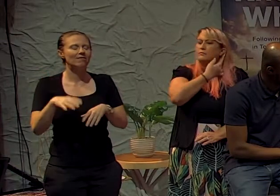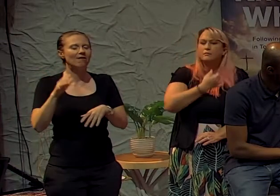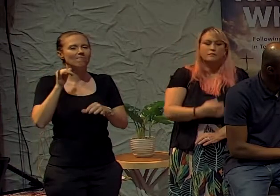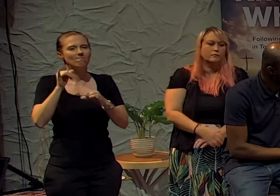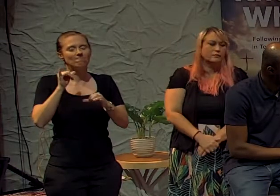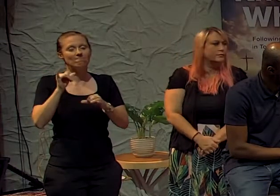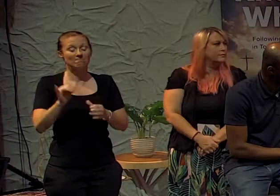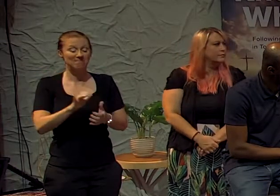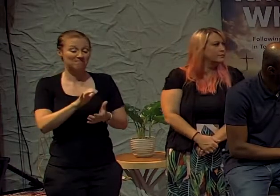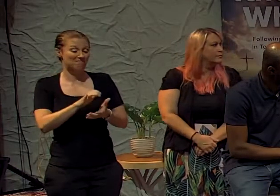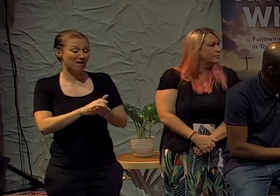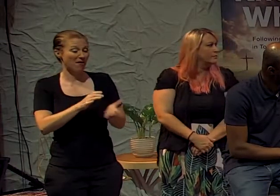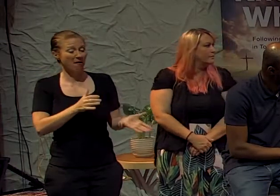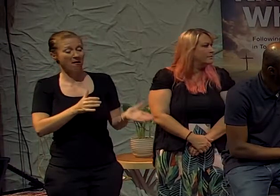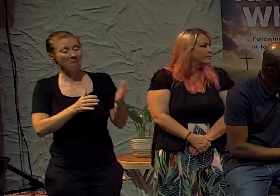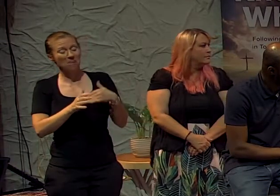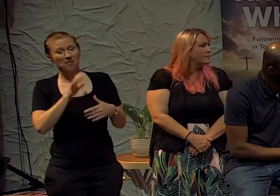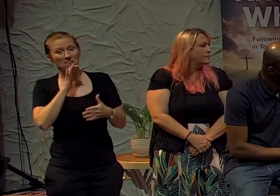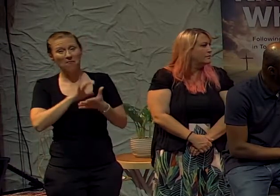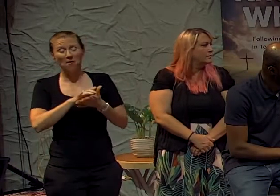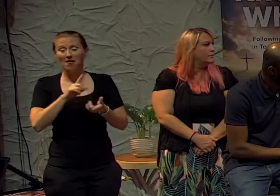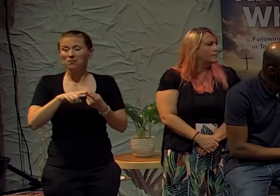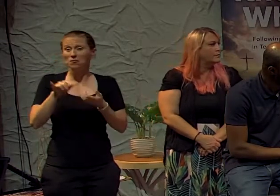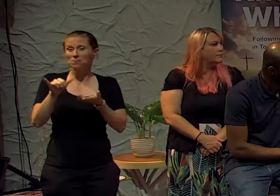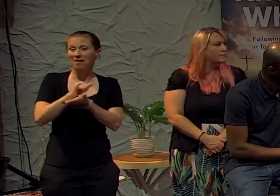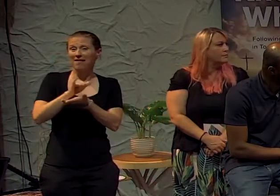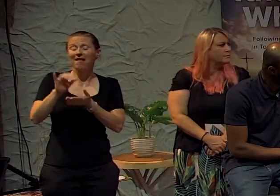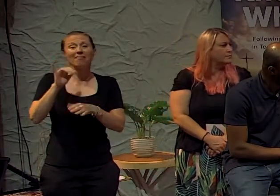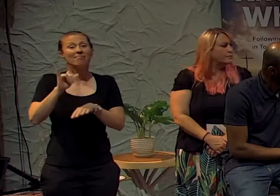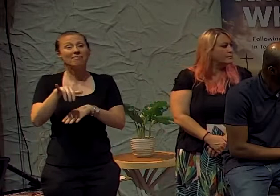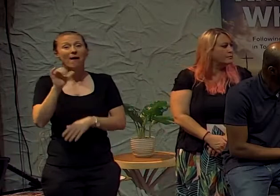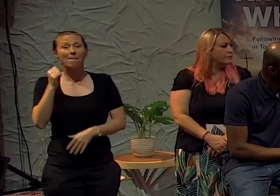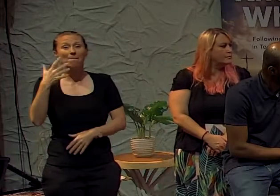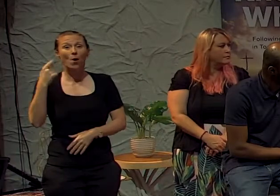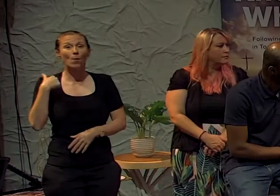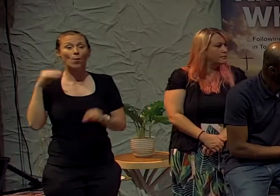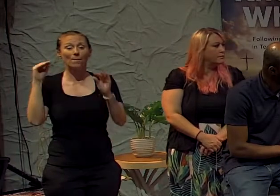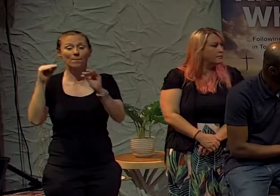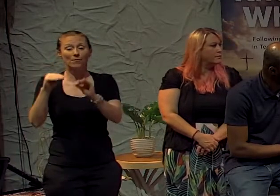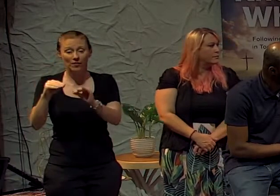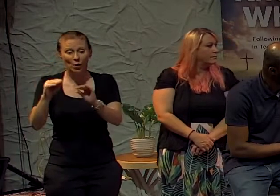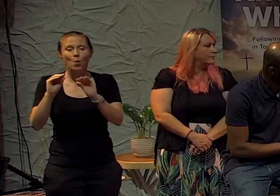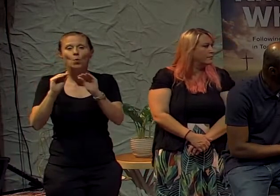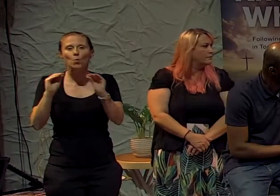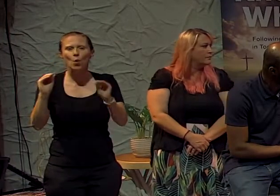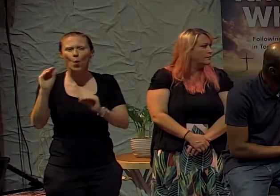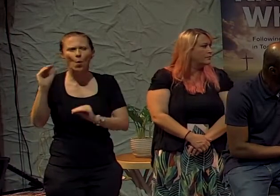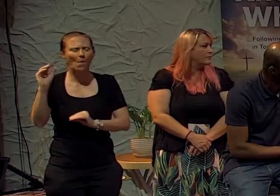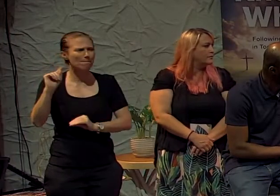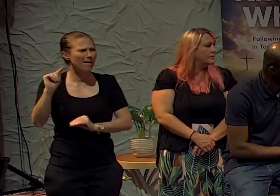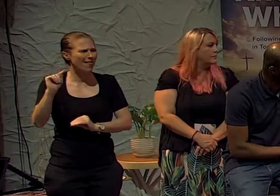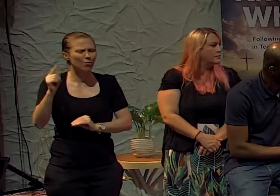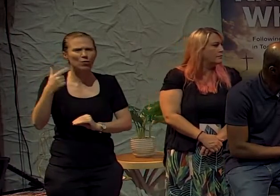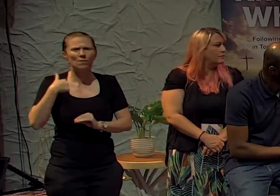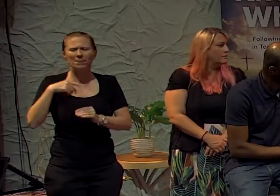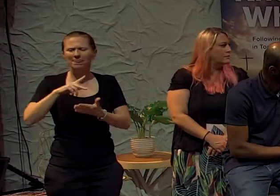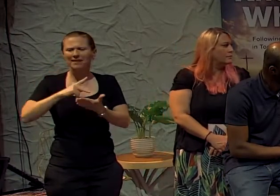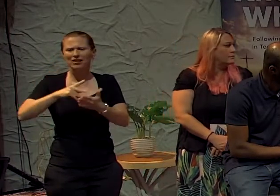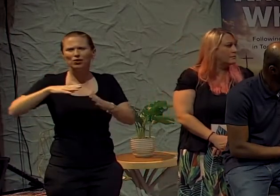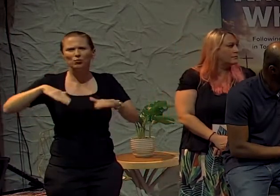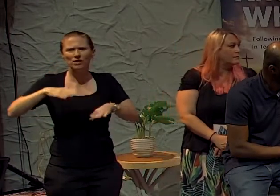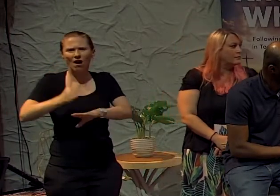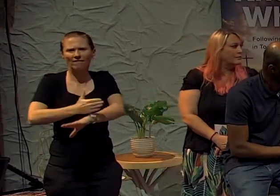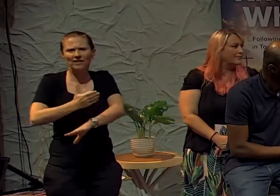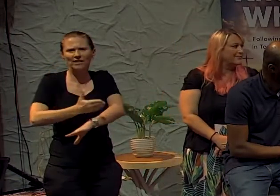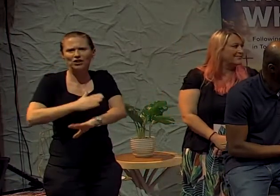I get married, I bring my bride to Manhattan, and the apartment that we moved into didn't have a bathroom, the kitchen wasn't finished. I mean, it was